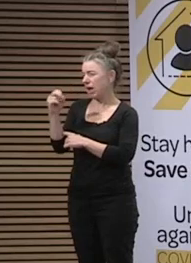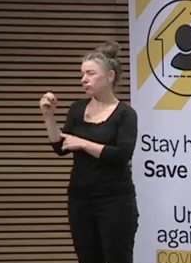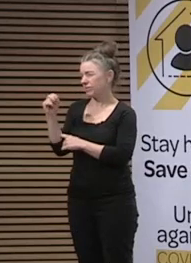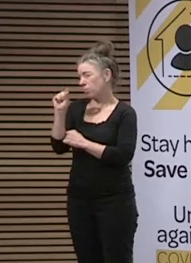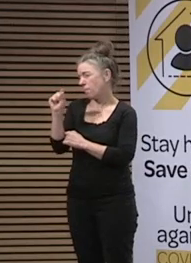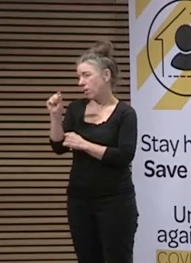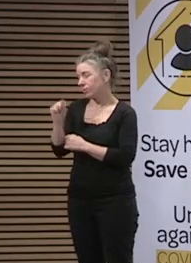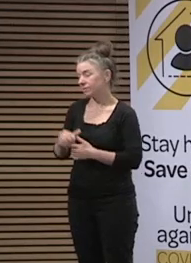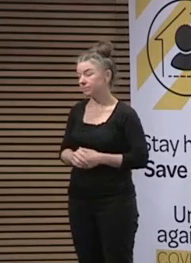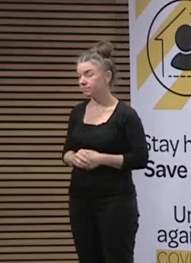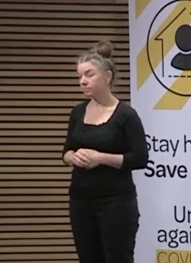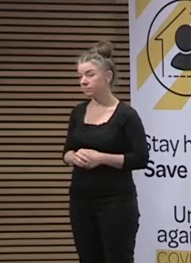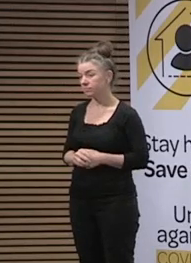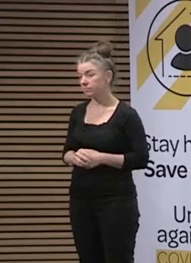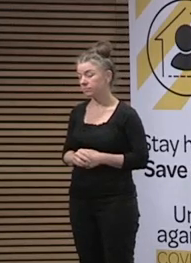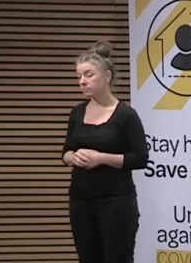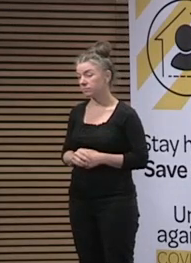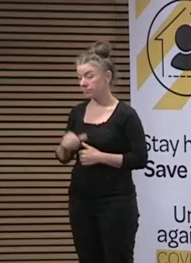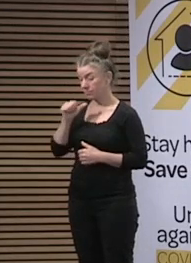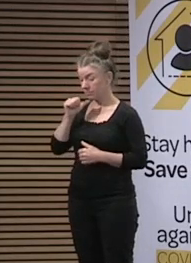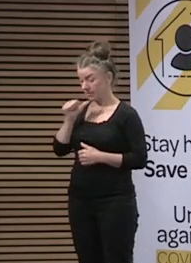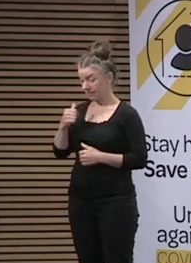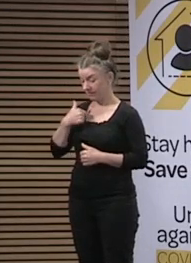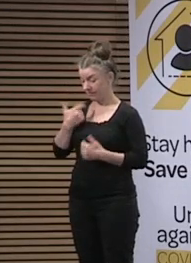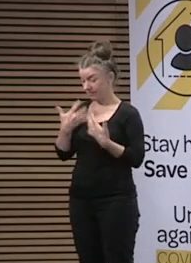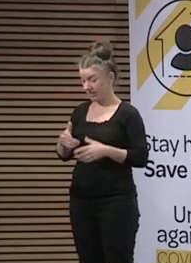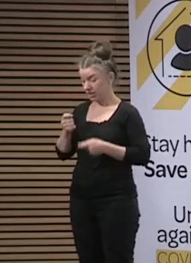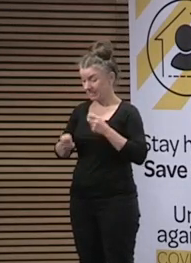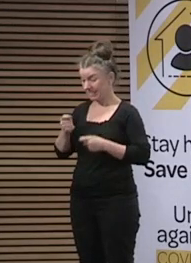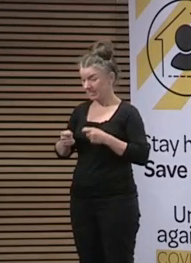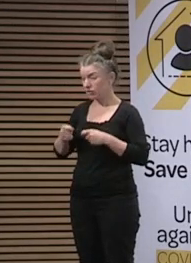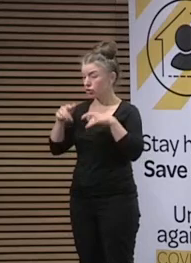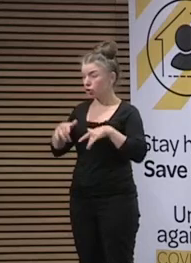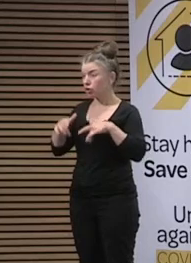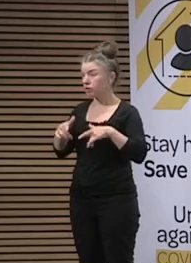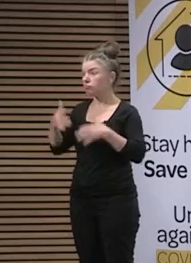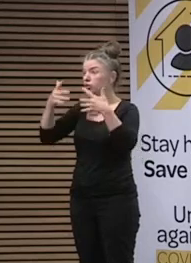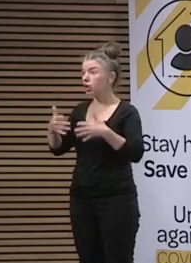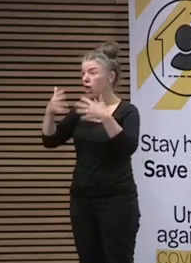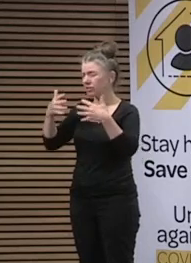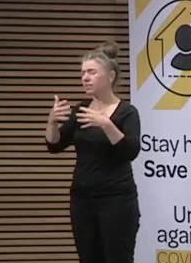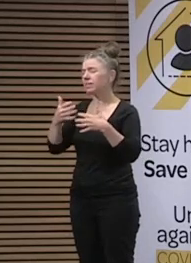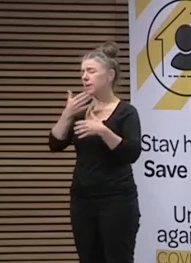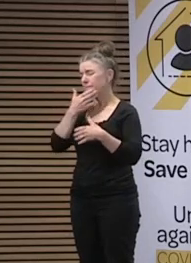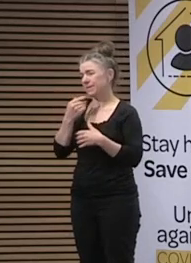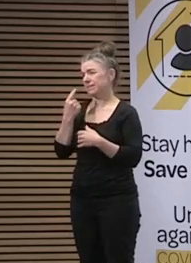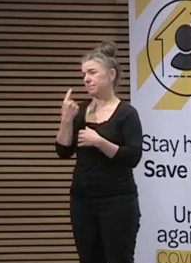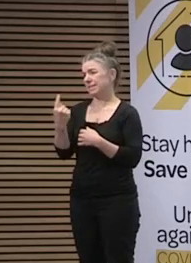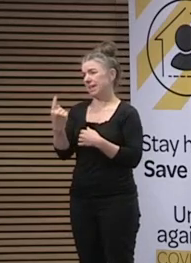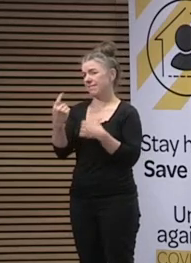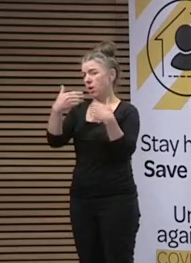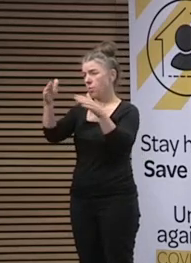1,786. A reminder that anyone who has been tested for COVID-19 is expected to be in careful, close